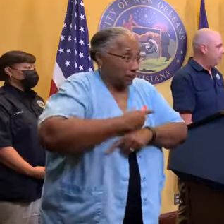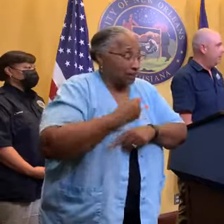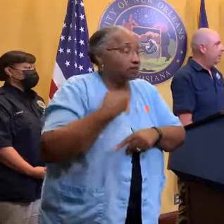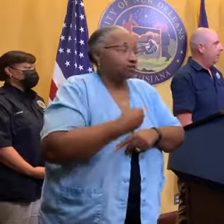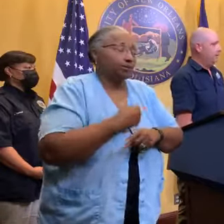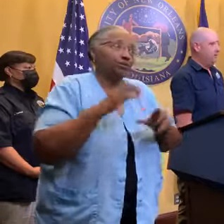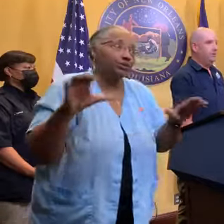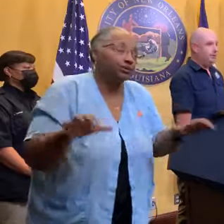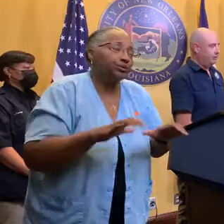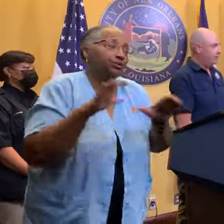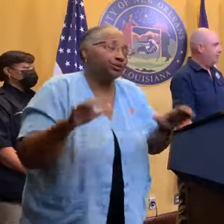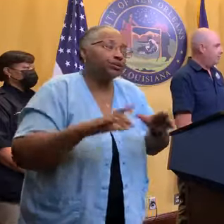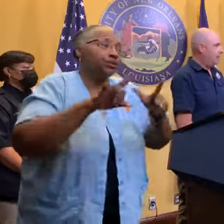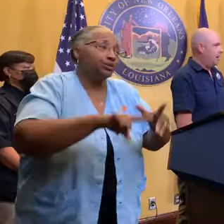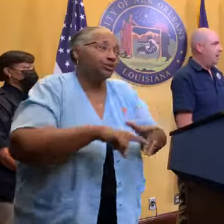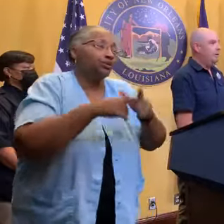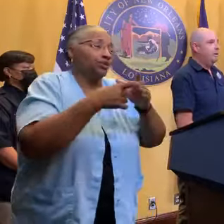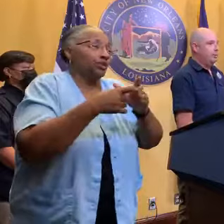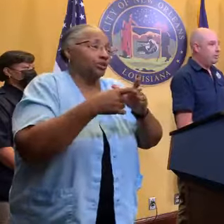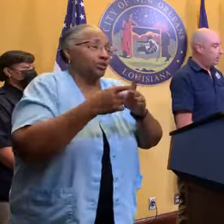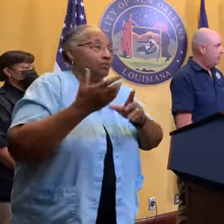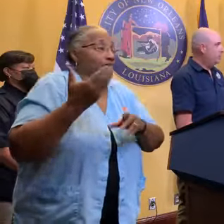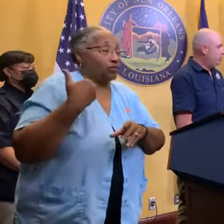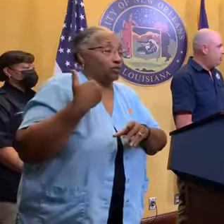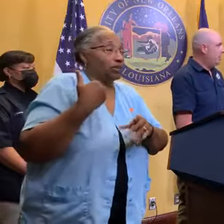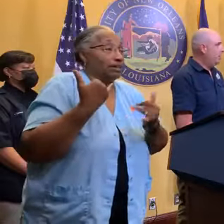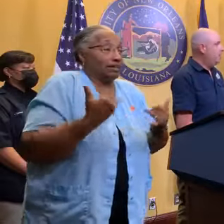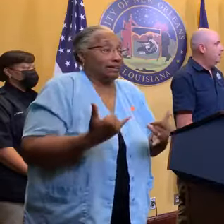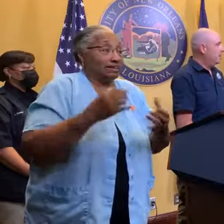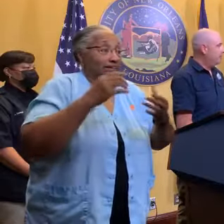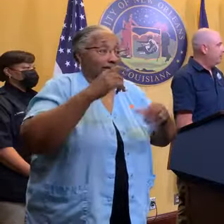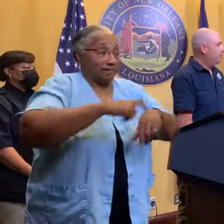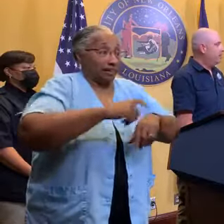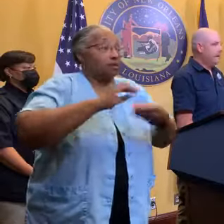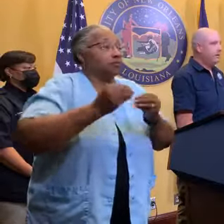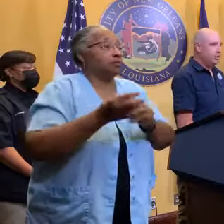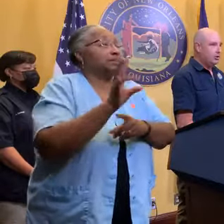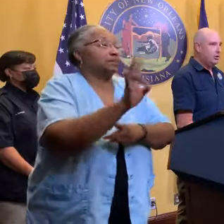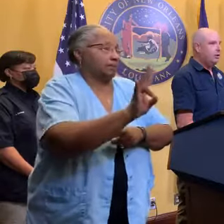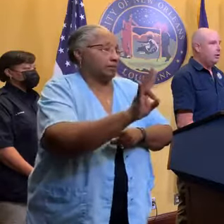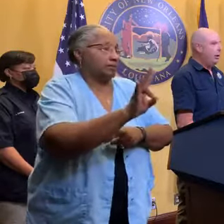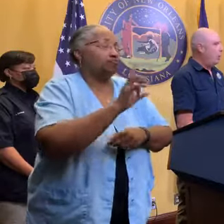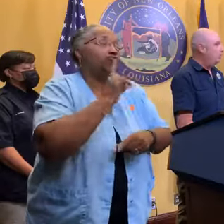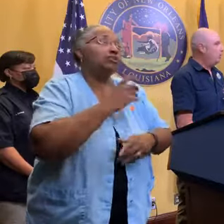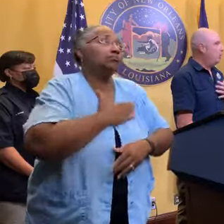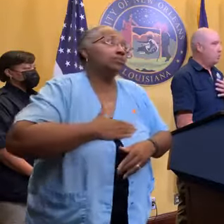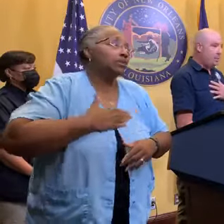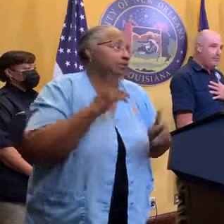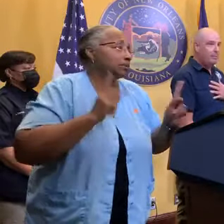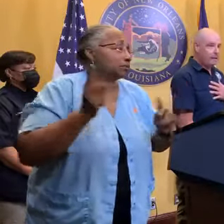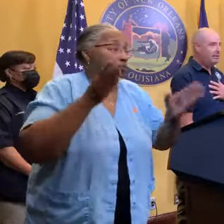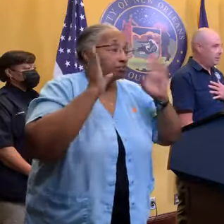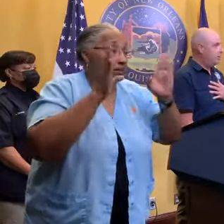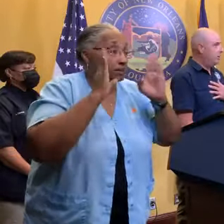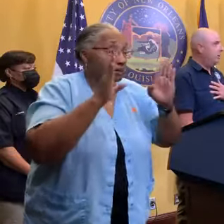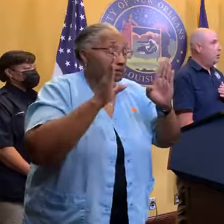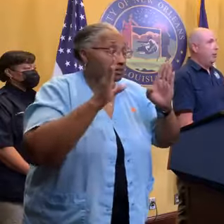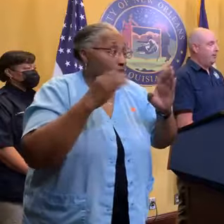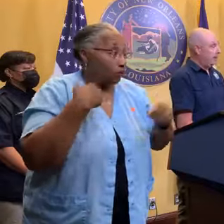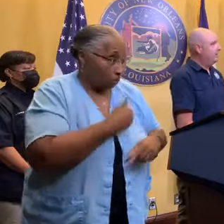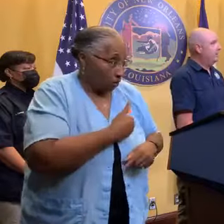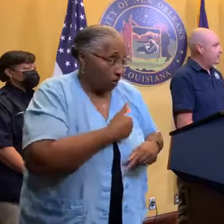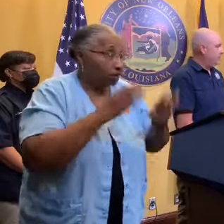season. This is the 7th time. We really appreciate the residents paying attention. I hope you know that we have paid attention.